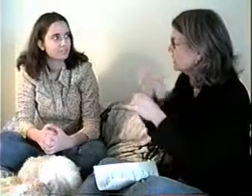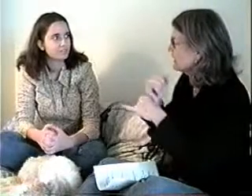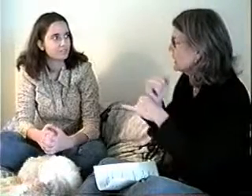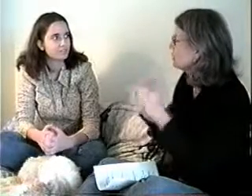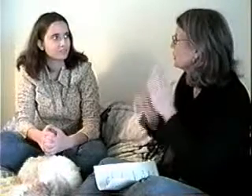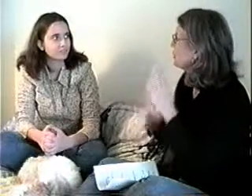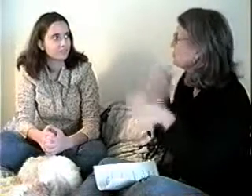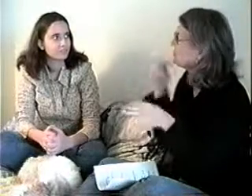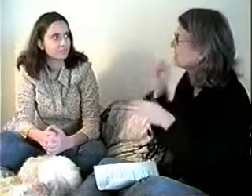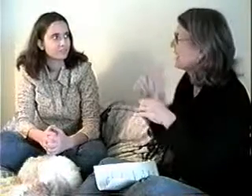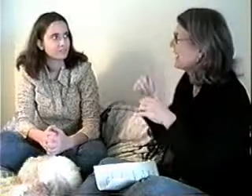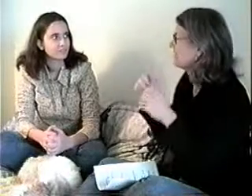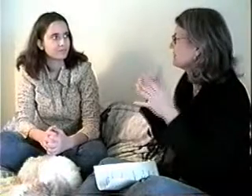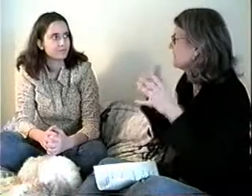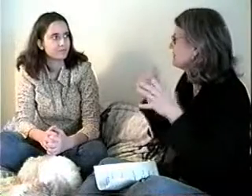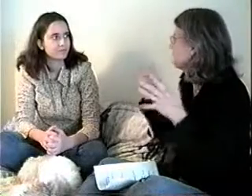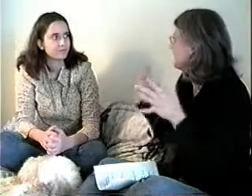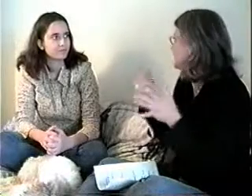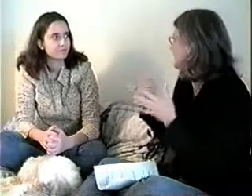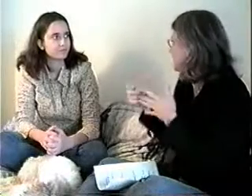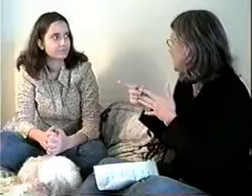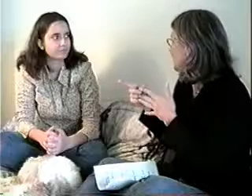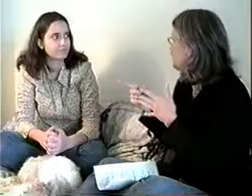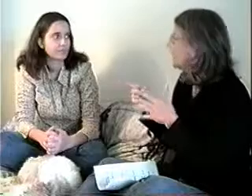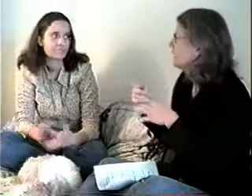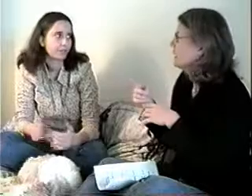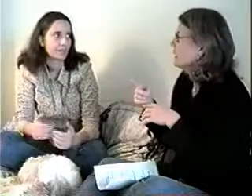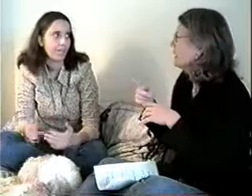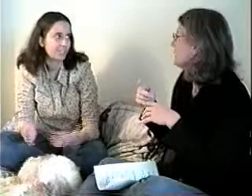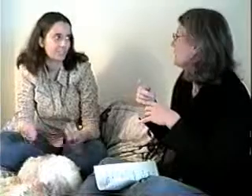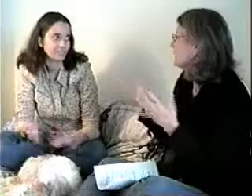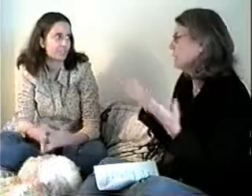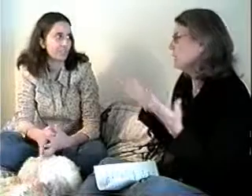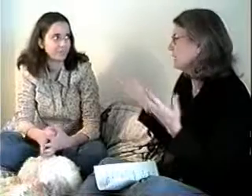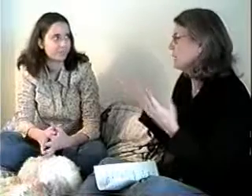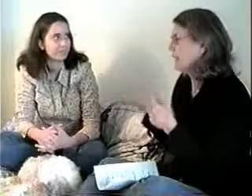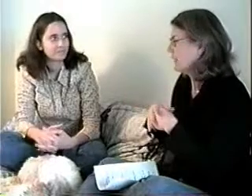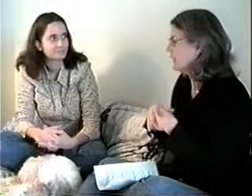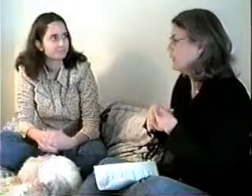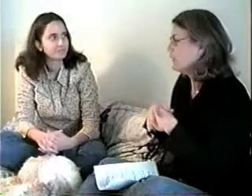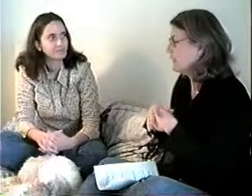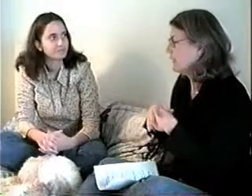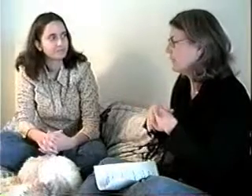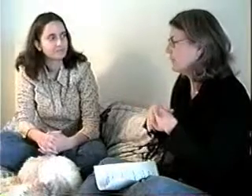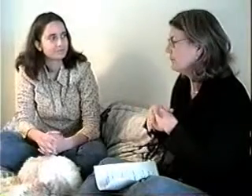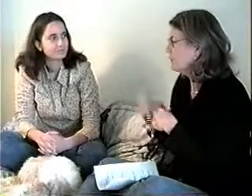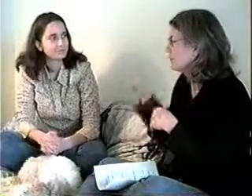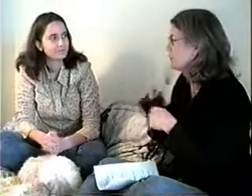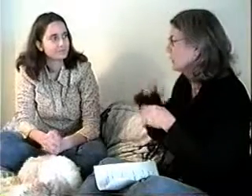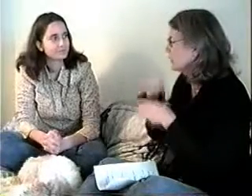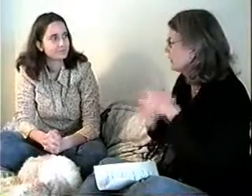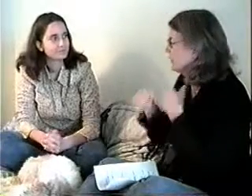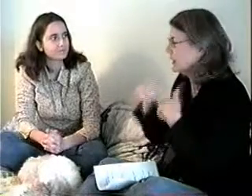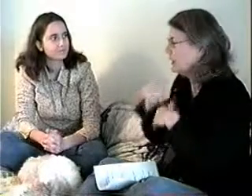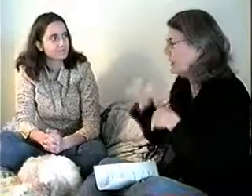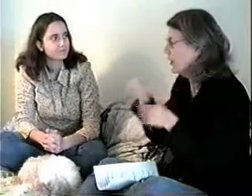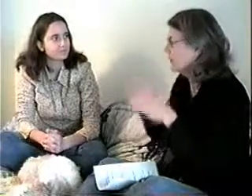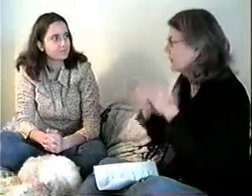Socialization was not such a big deal. Didn't matter. Didn't really matter. You were included in all the